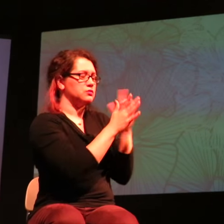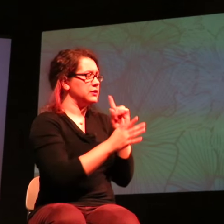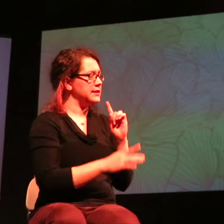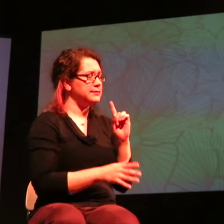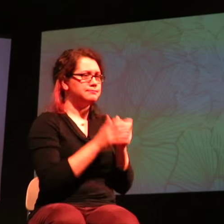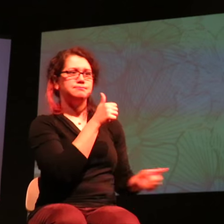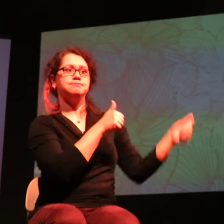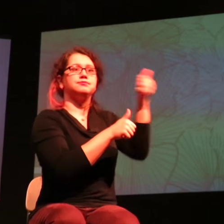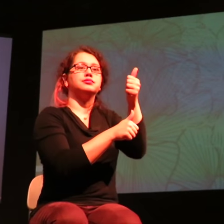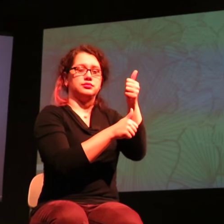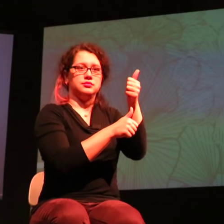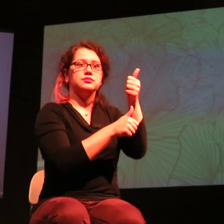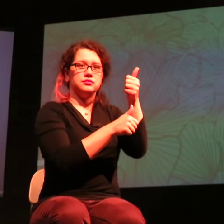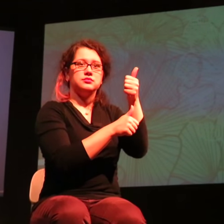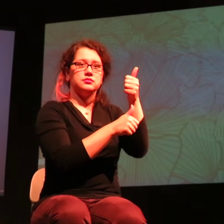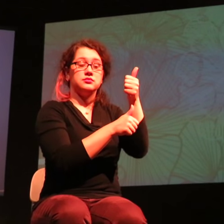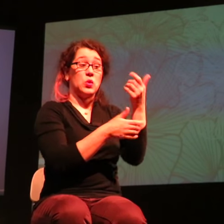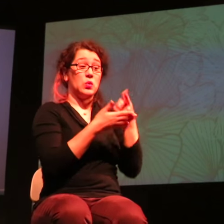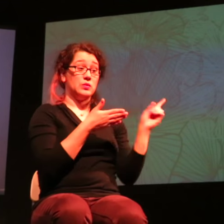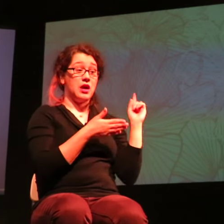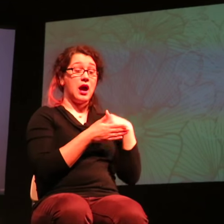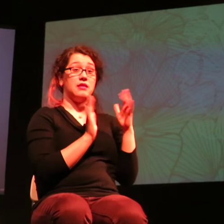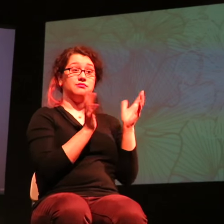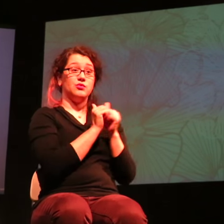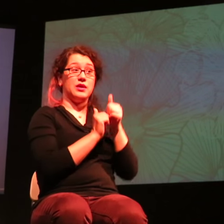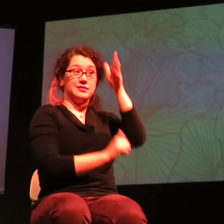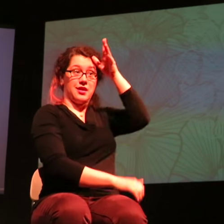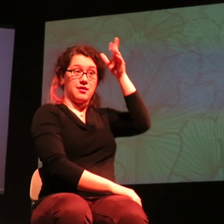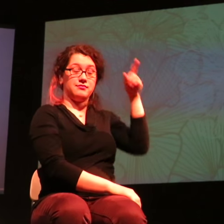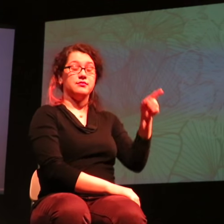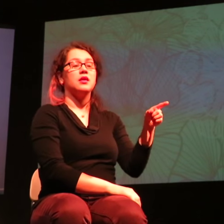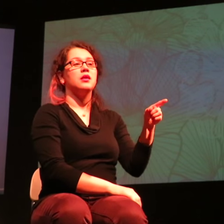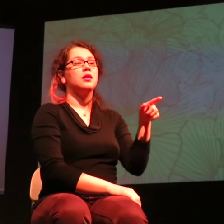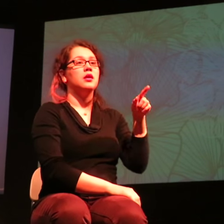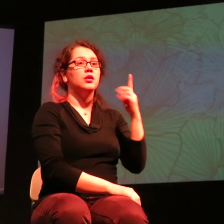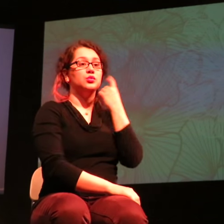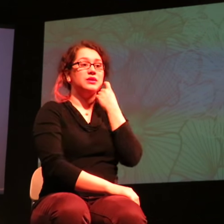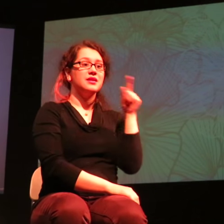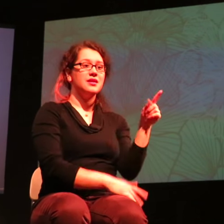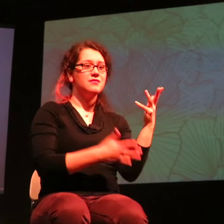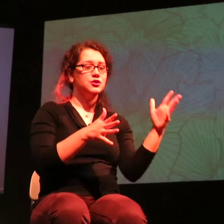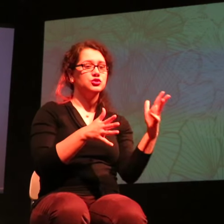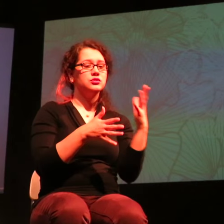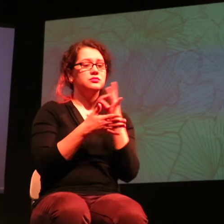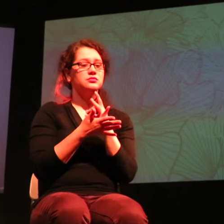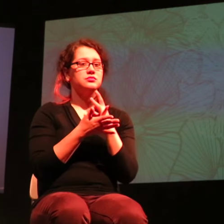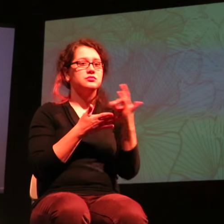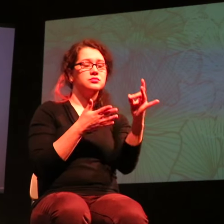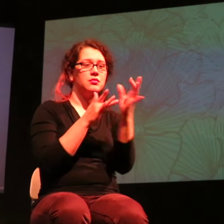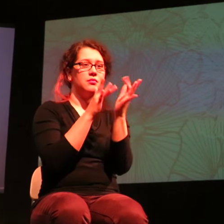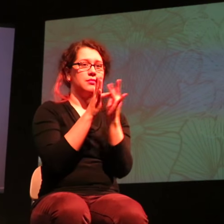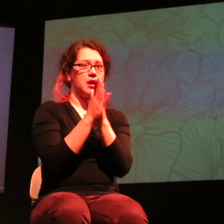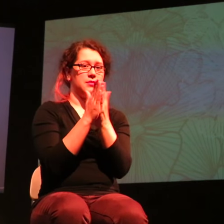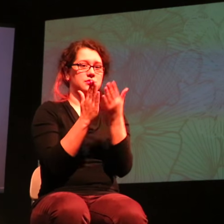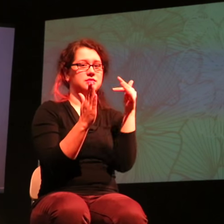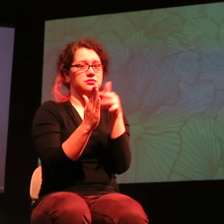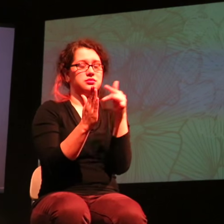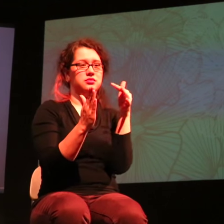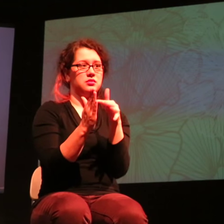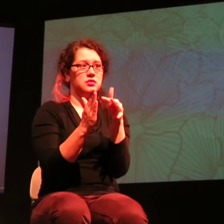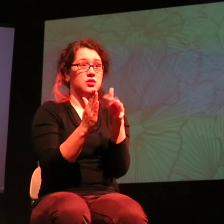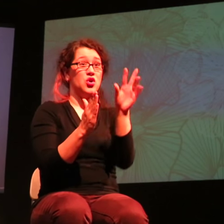week, I was just talking to my dad, and he has just finished up an 8-week Bible study where he met with 20